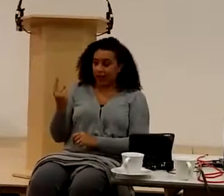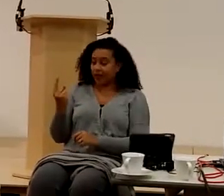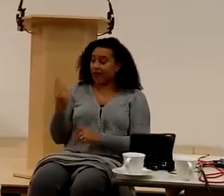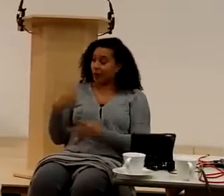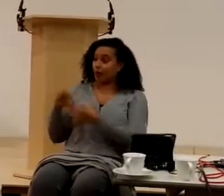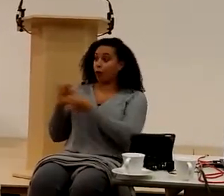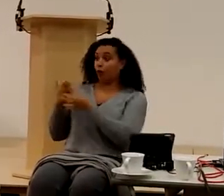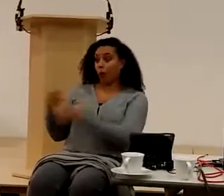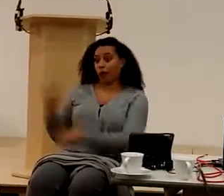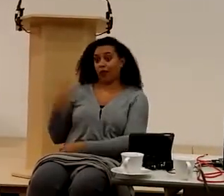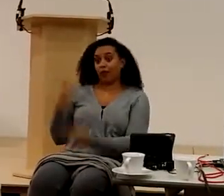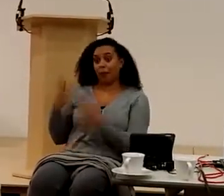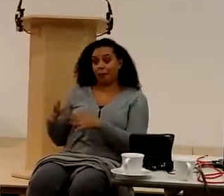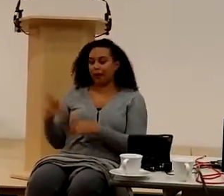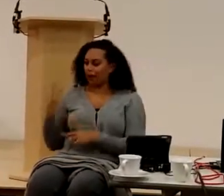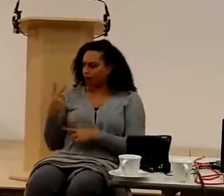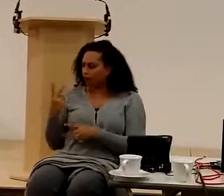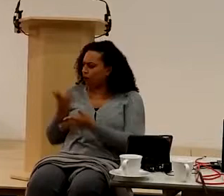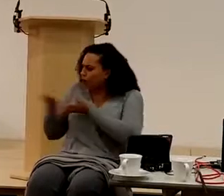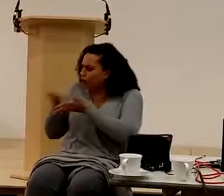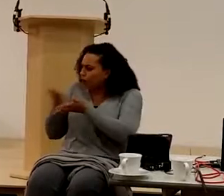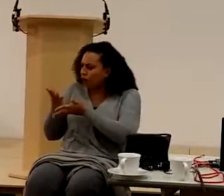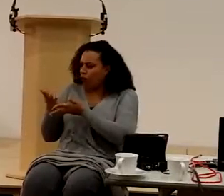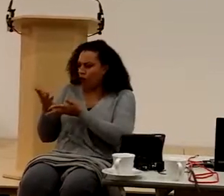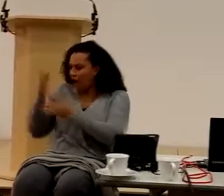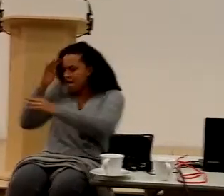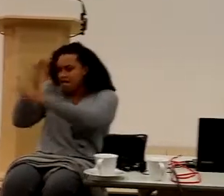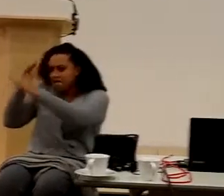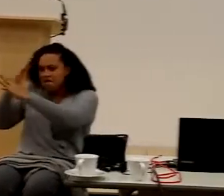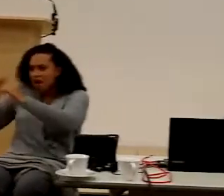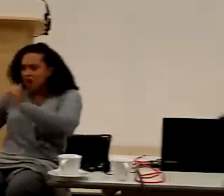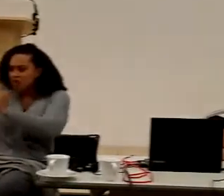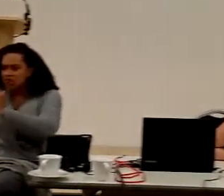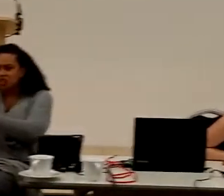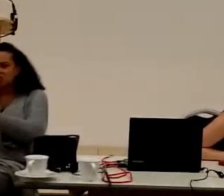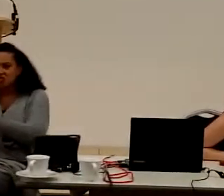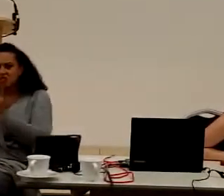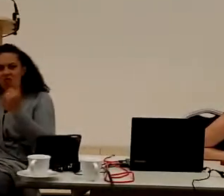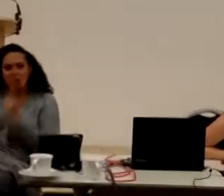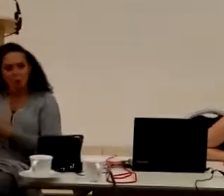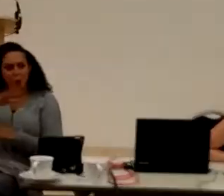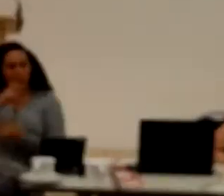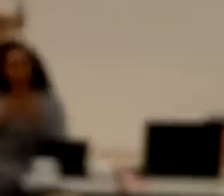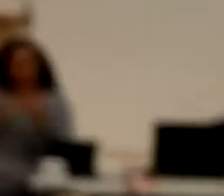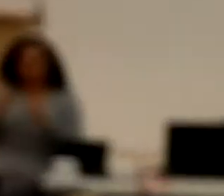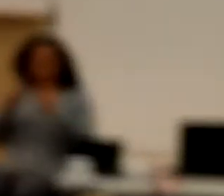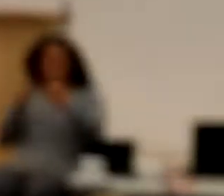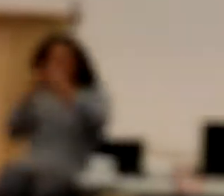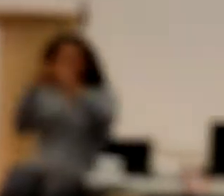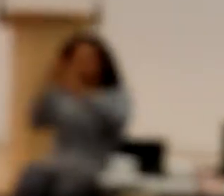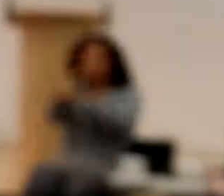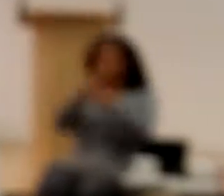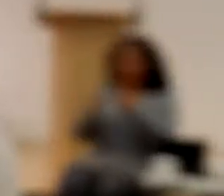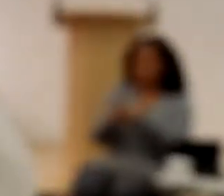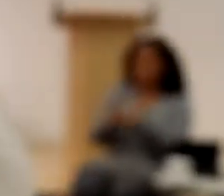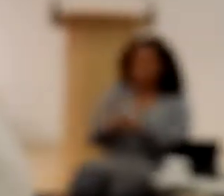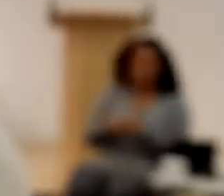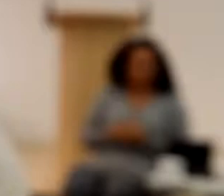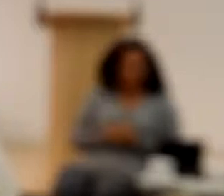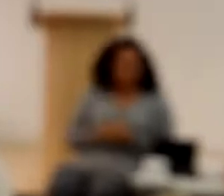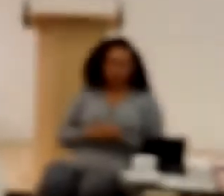revolutionaries like myself. And that's the book. Both of